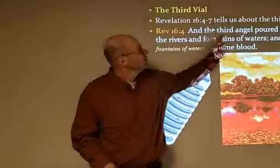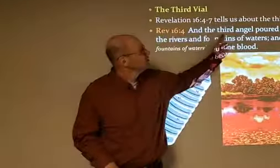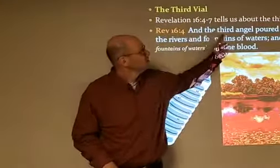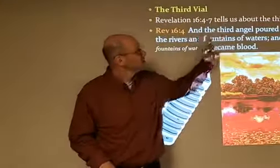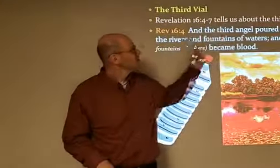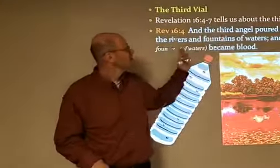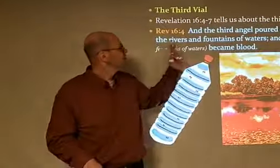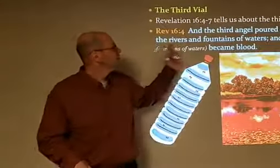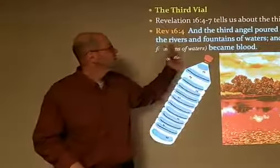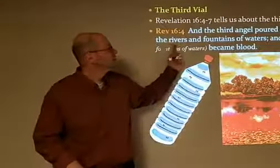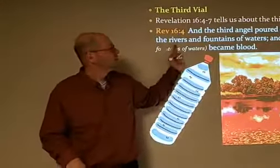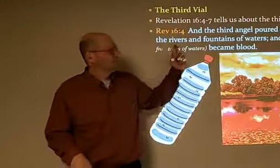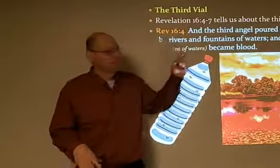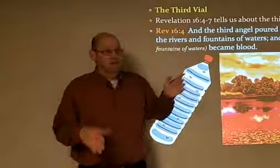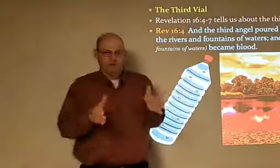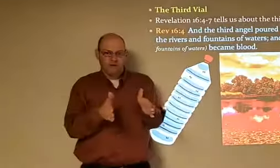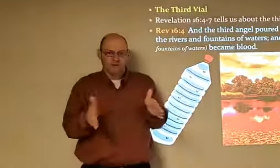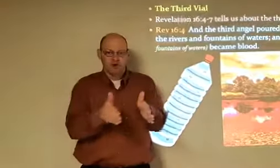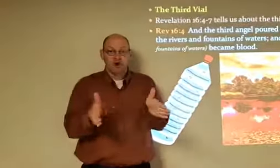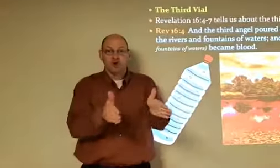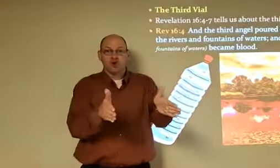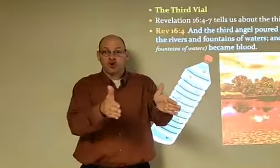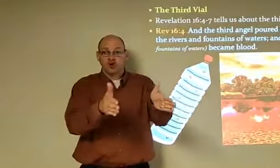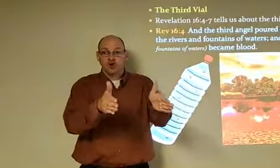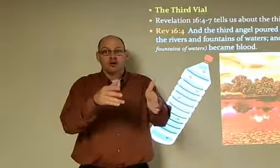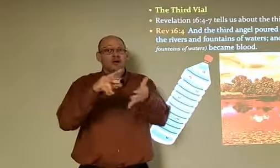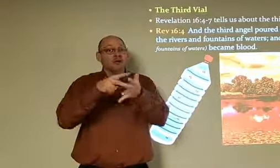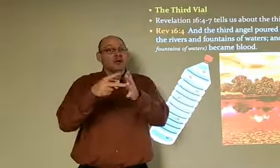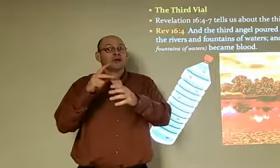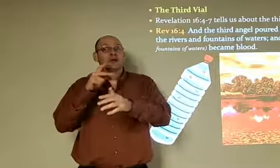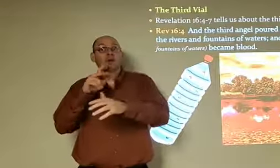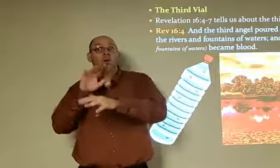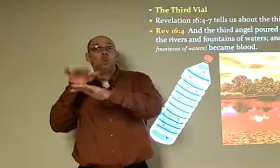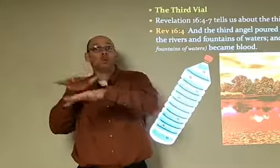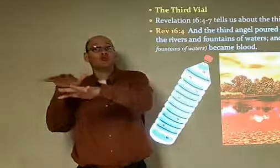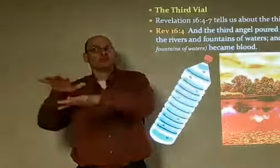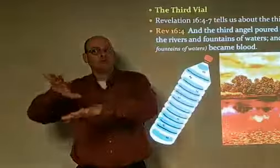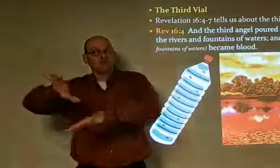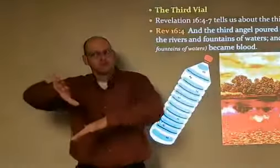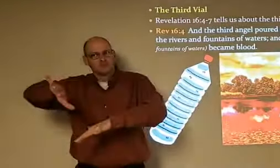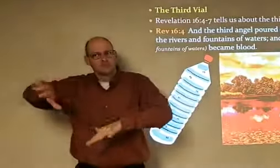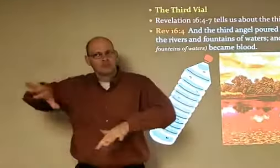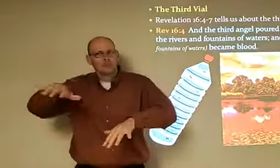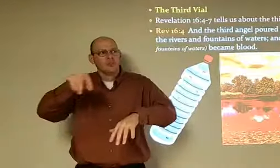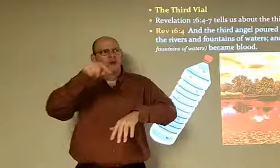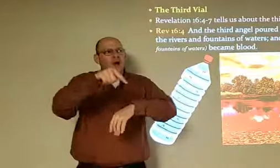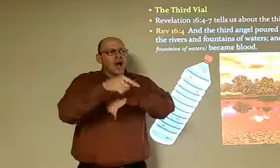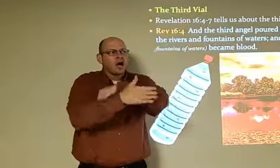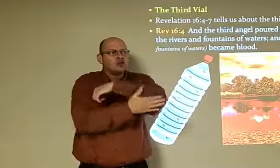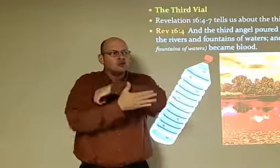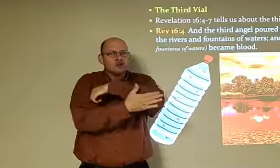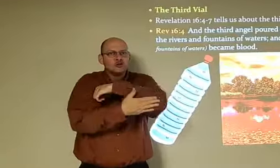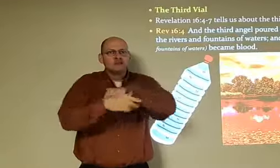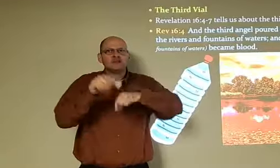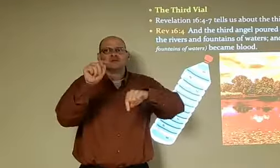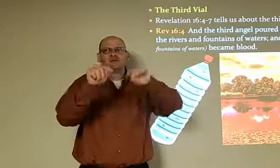Revelation 16, 4 through 7. And the third angel poured out his vial upon the rivers and fountains of